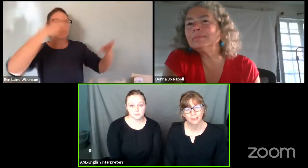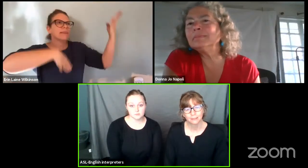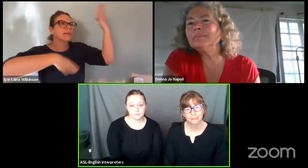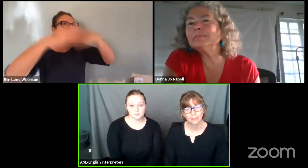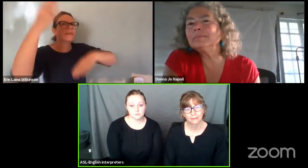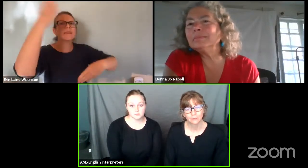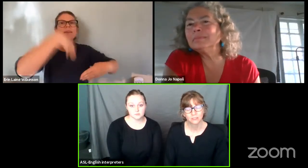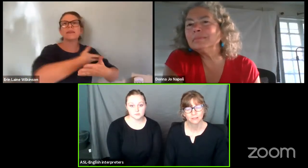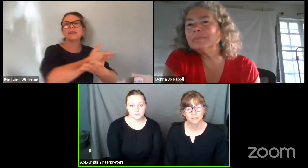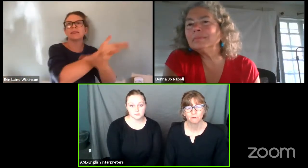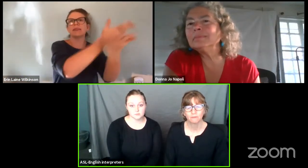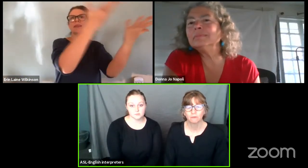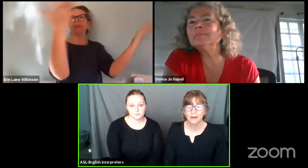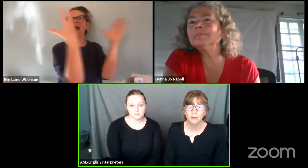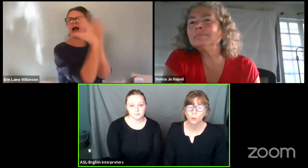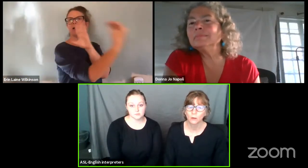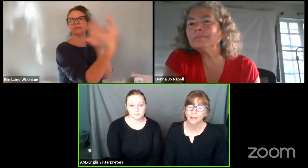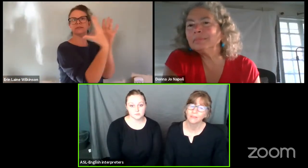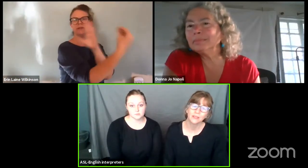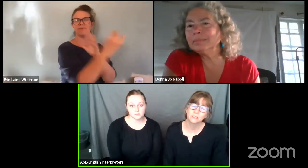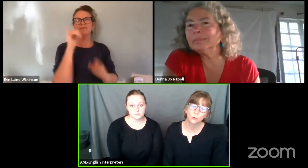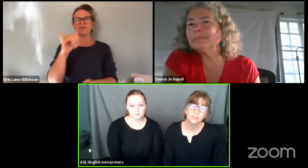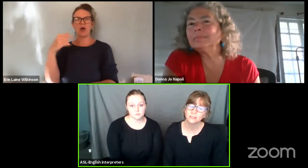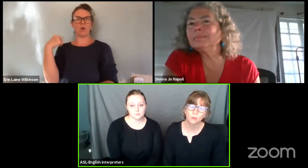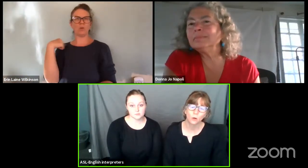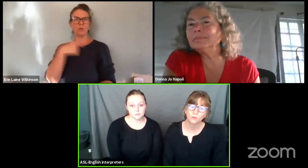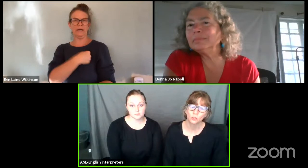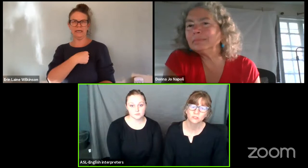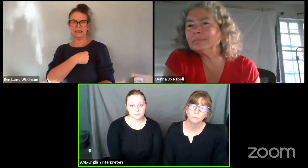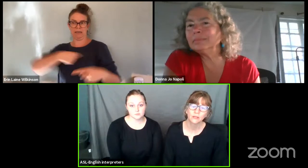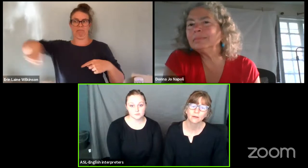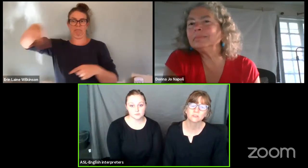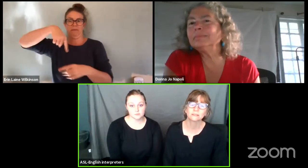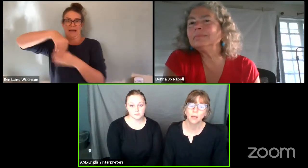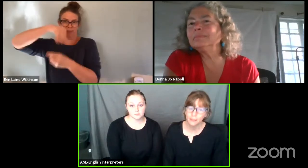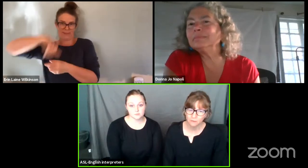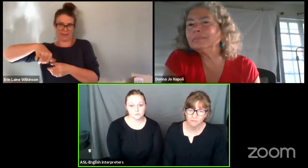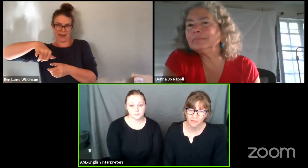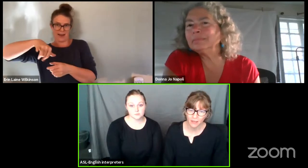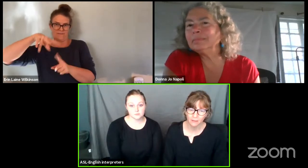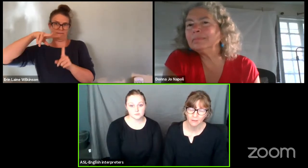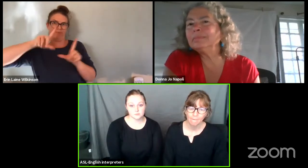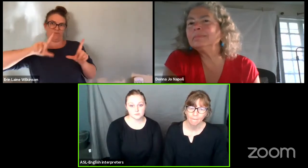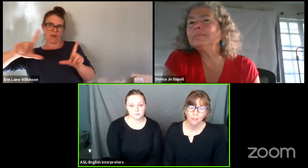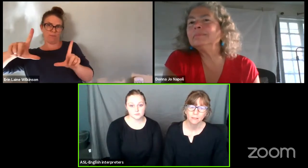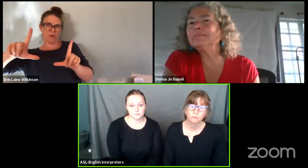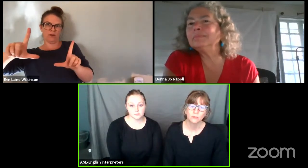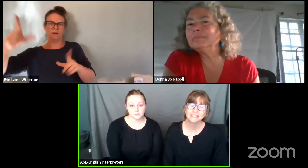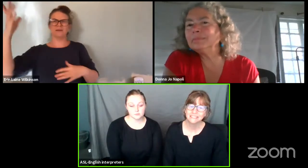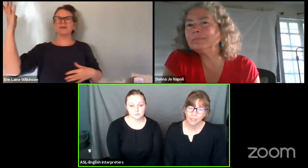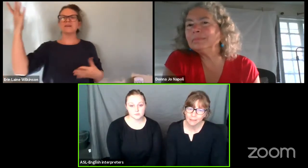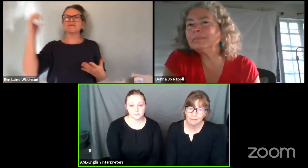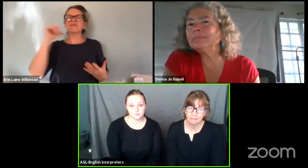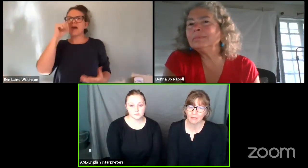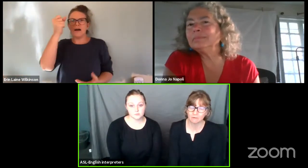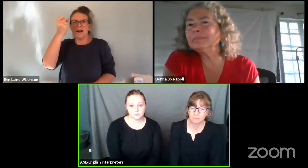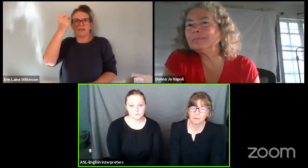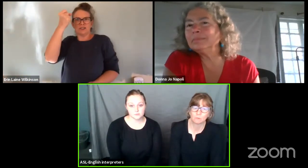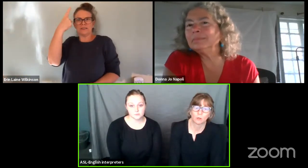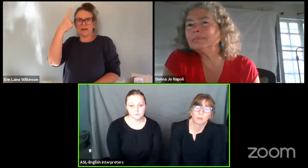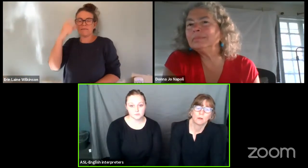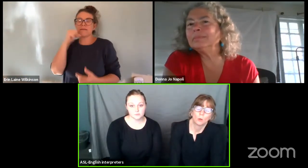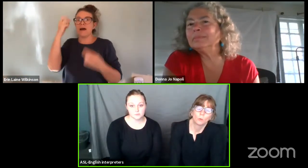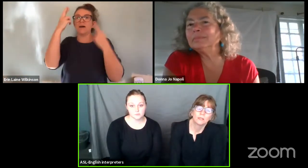United States sign language as the framework, and then it's so easy to overlook something outside of that. And if we stay in